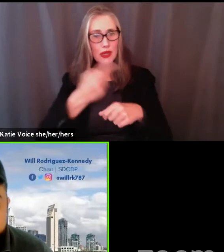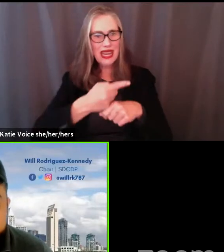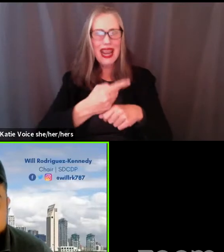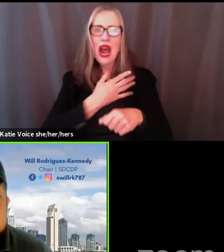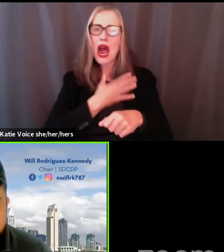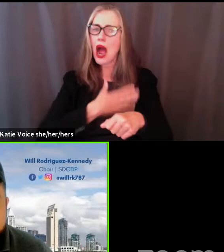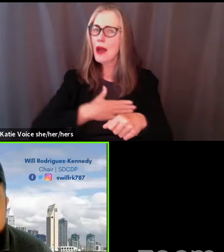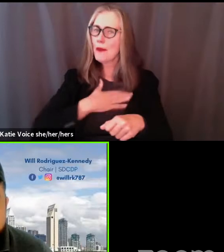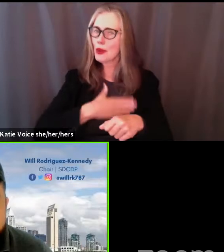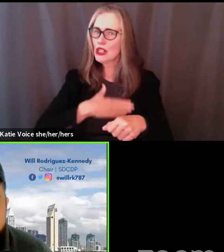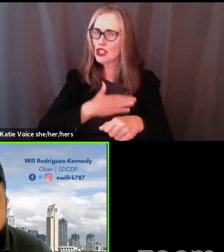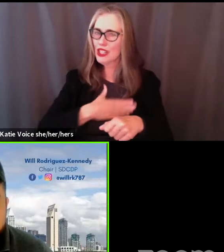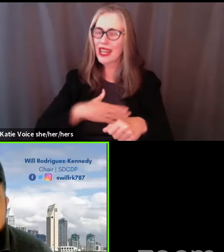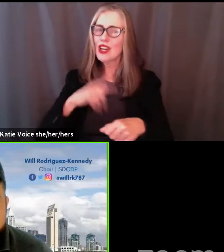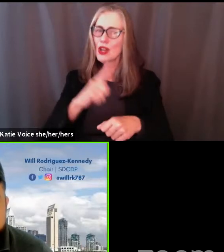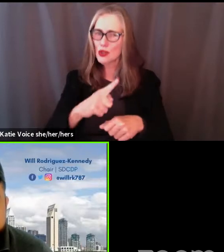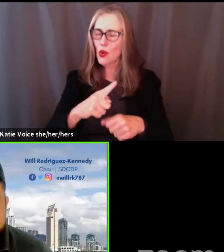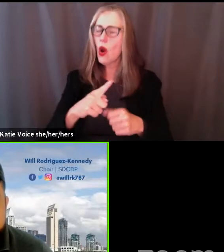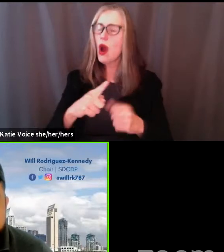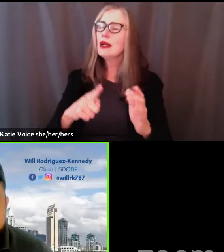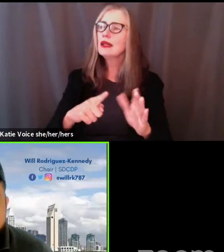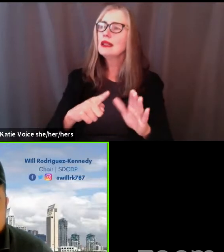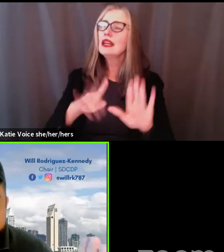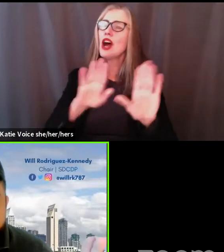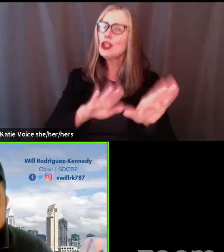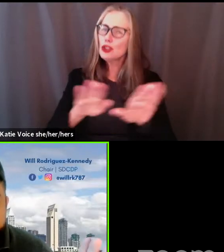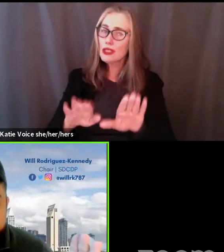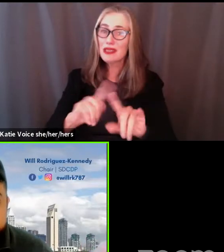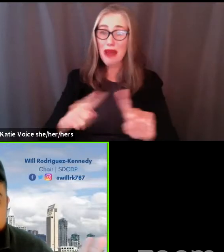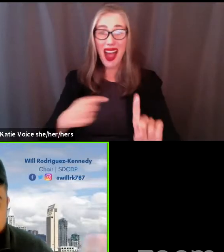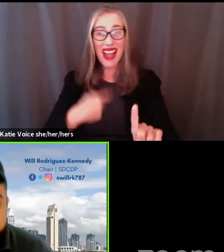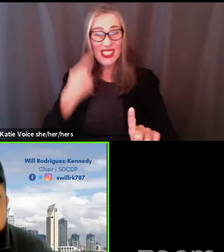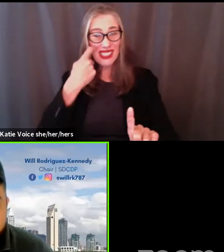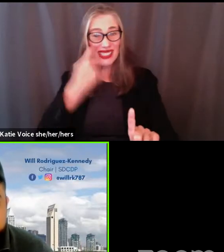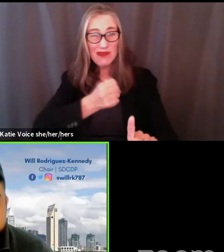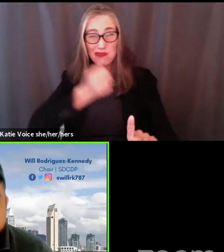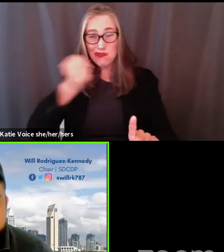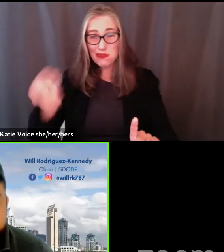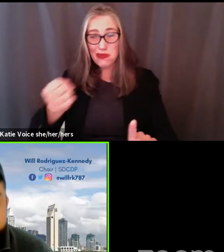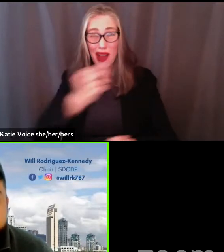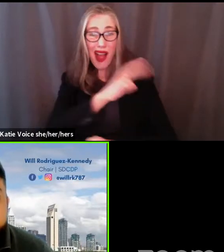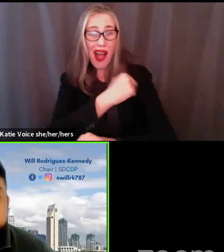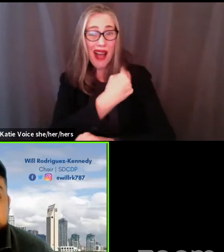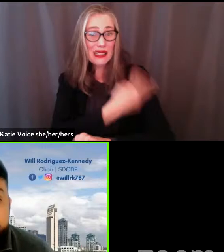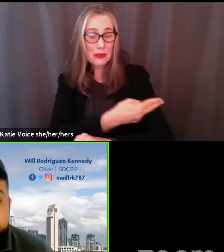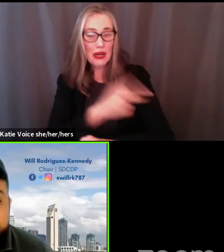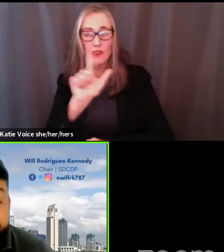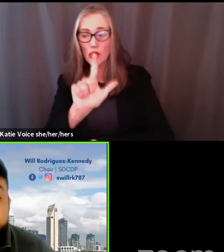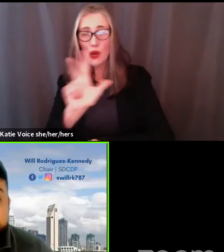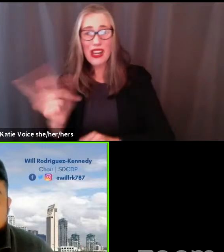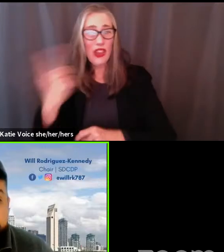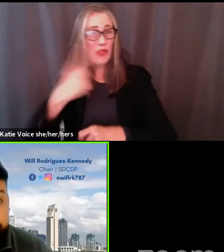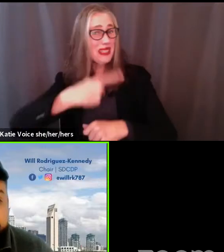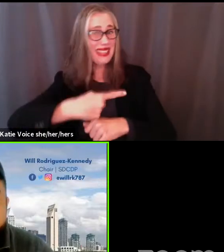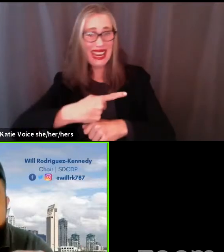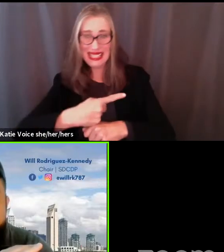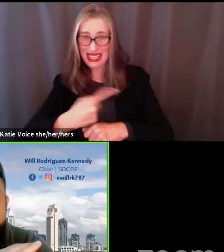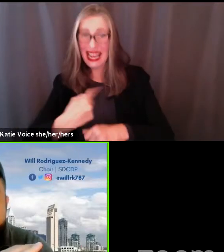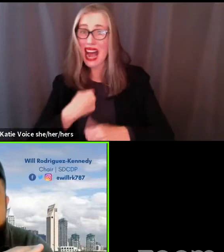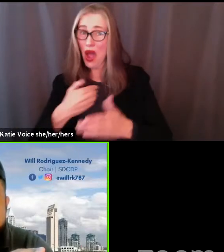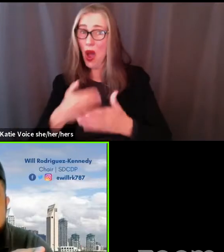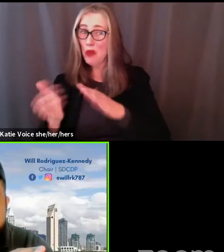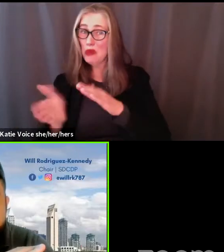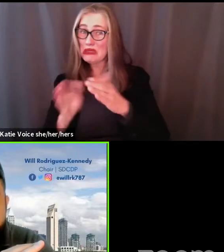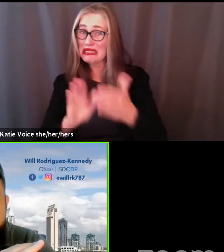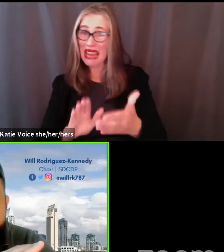spent 23 days in the hospital over COVID-19. Okay, so like this thing literally almost killed me, and I will not put in, and I think we should not put anyone